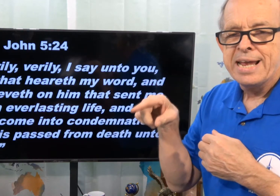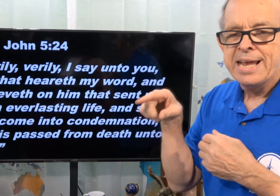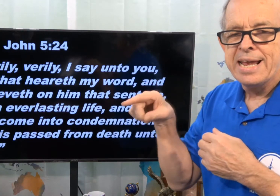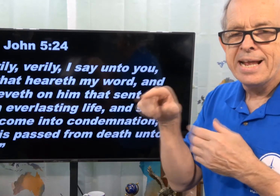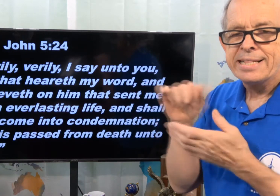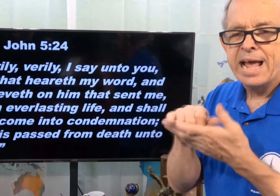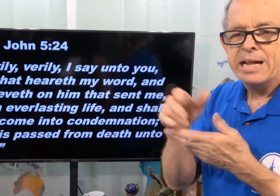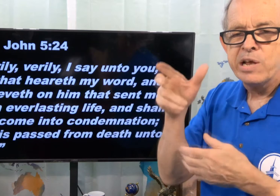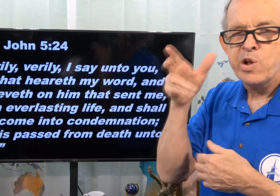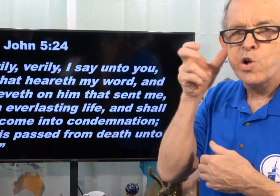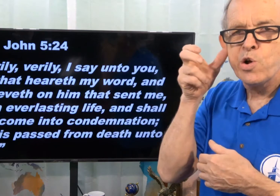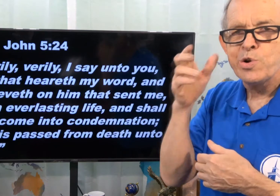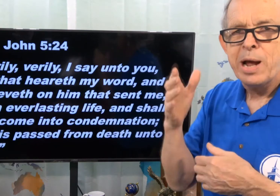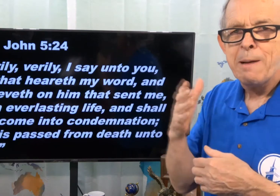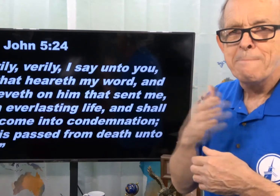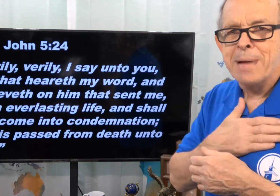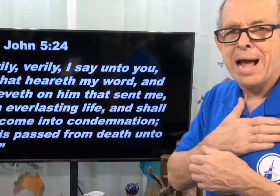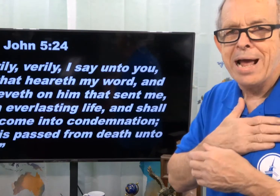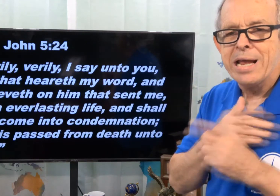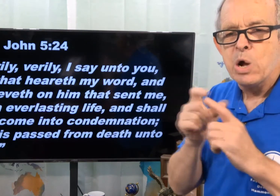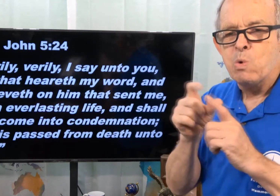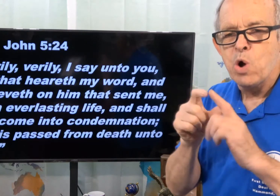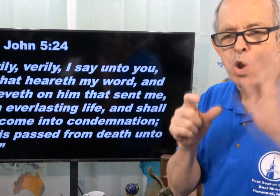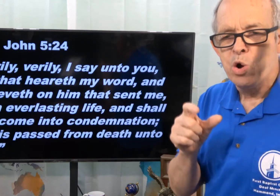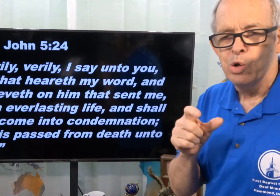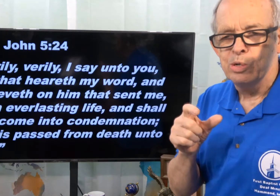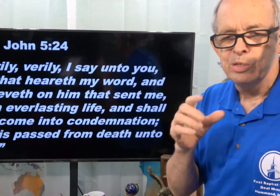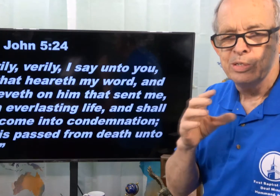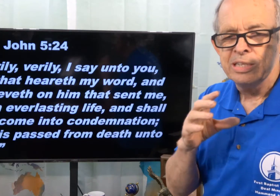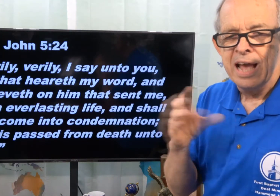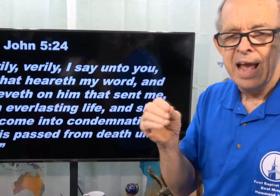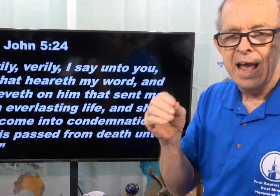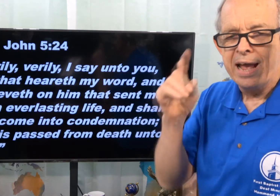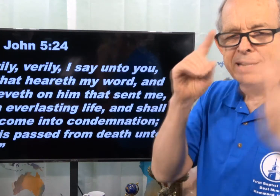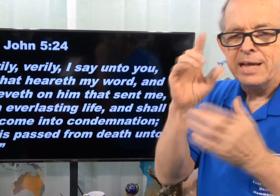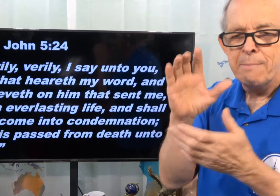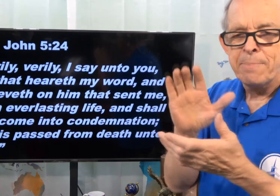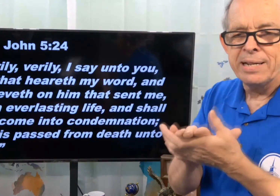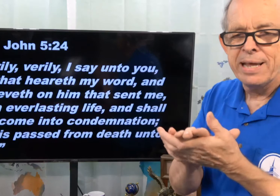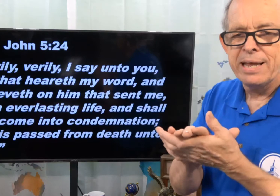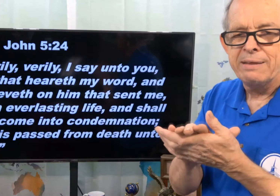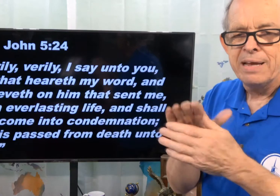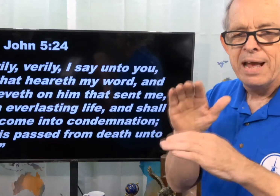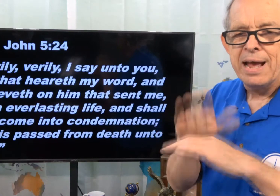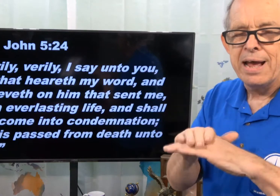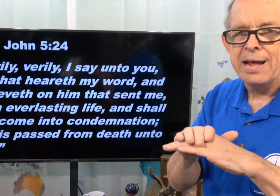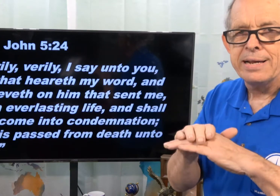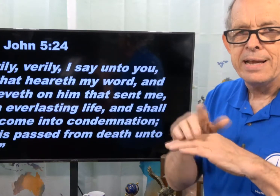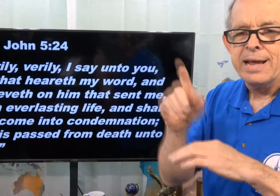he that heard my word and believe in